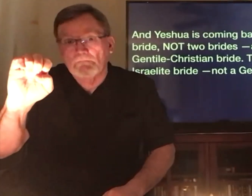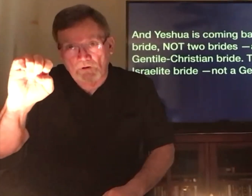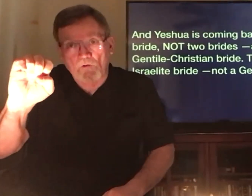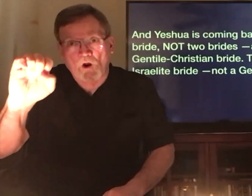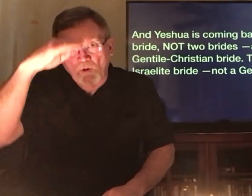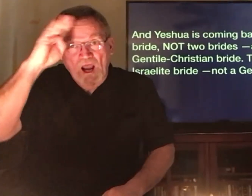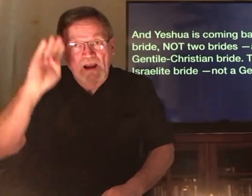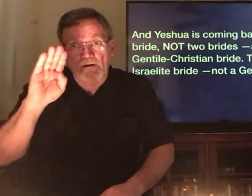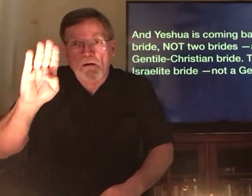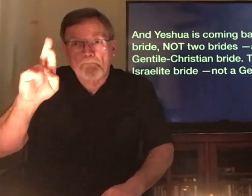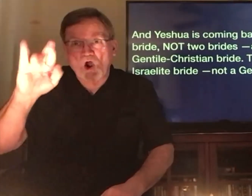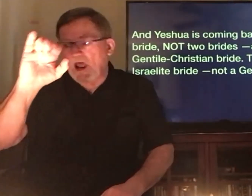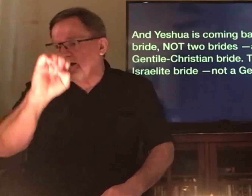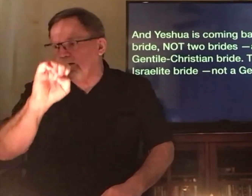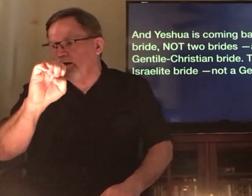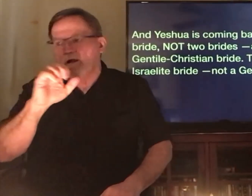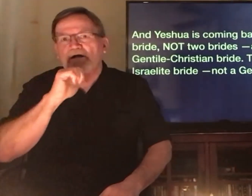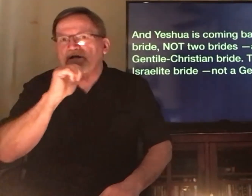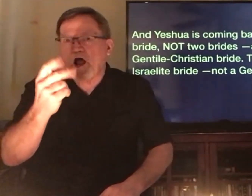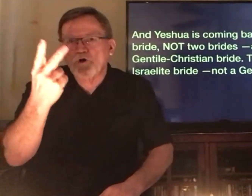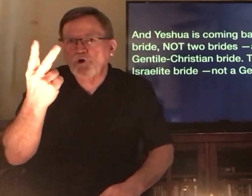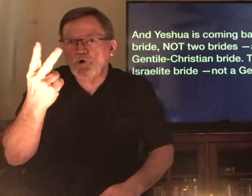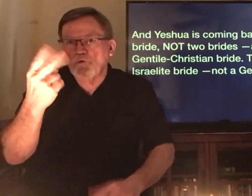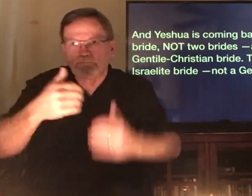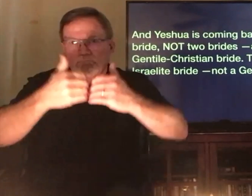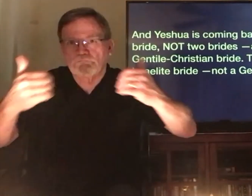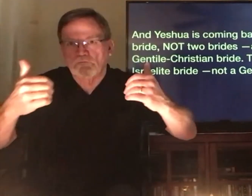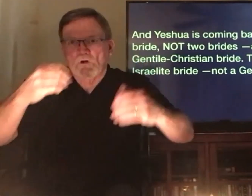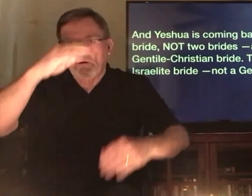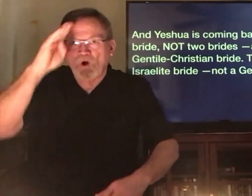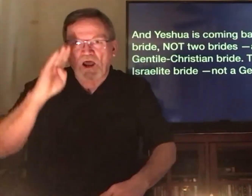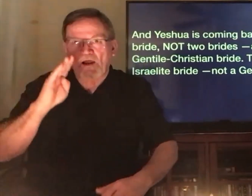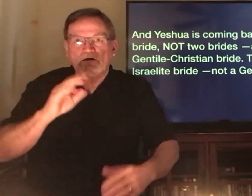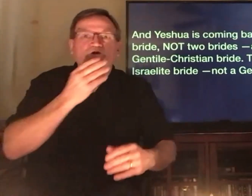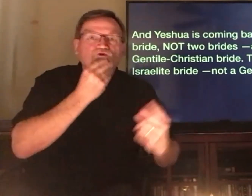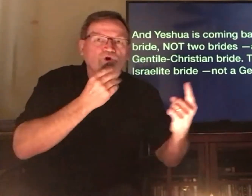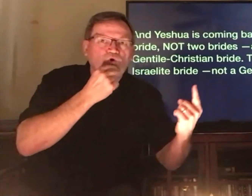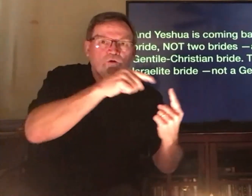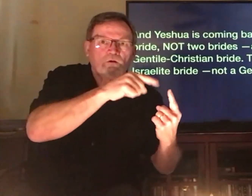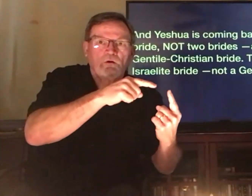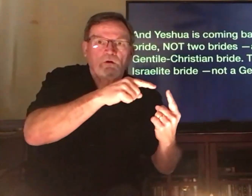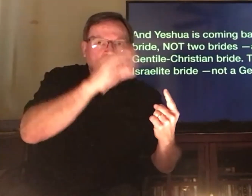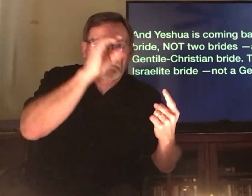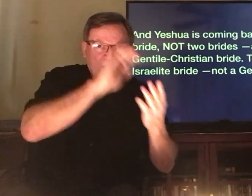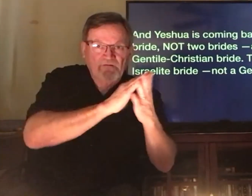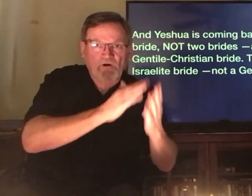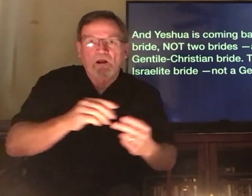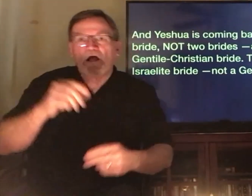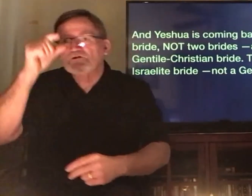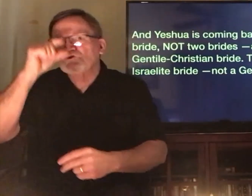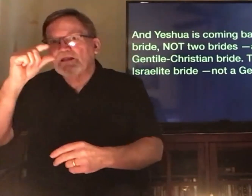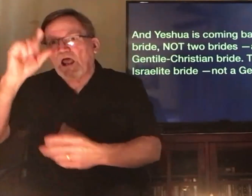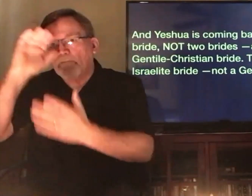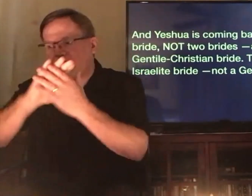family, Yahweh, and we the body, we belong to Him. So doesn't matter, Jew, Gentile, anyone